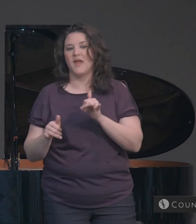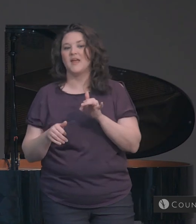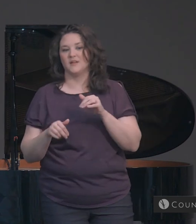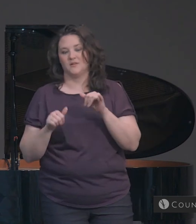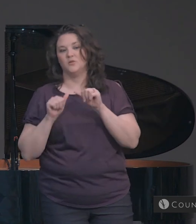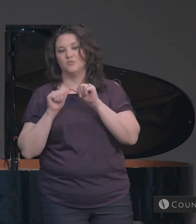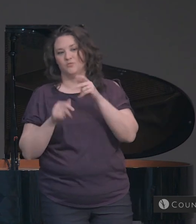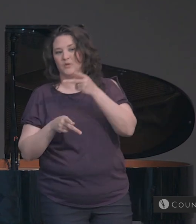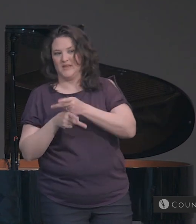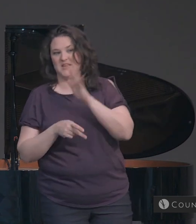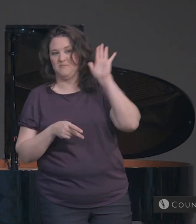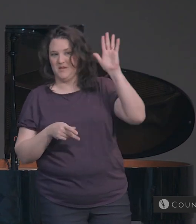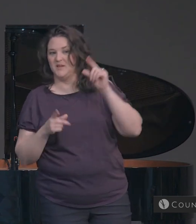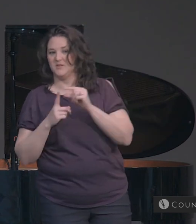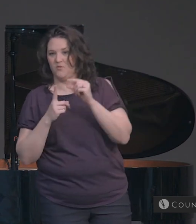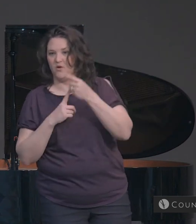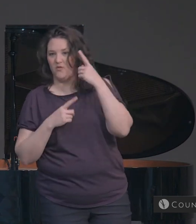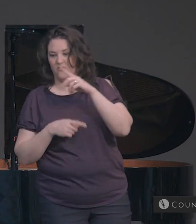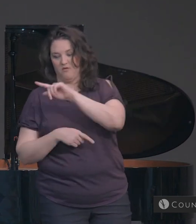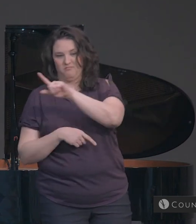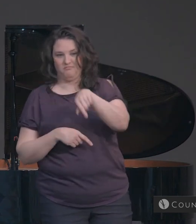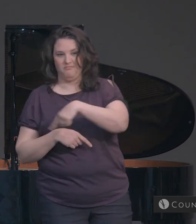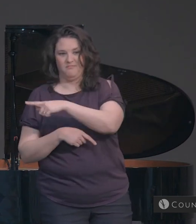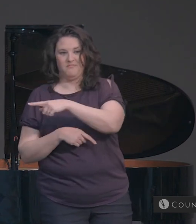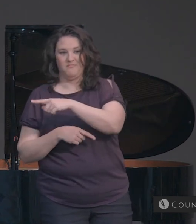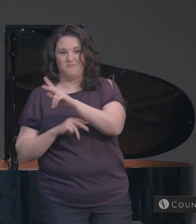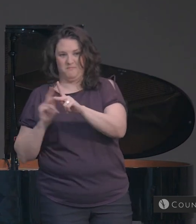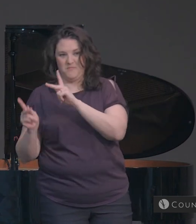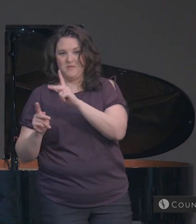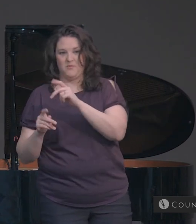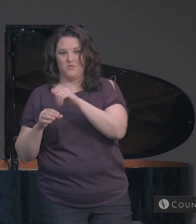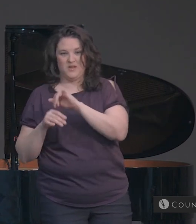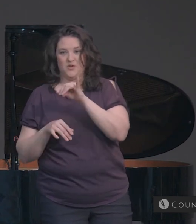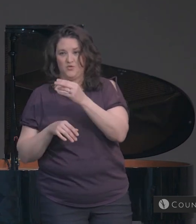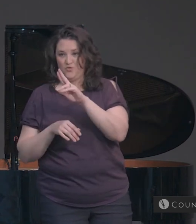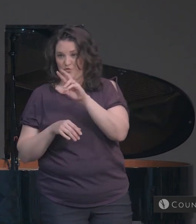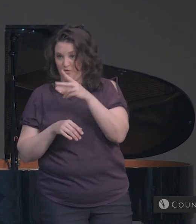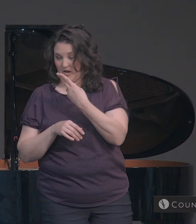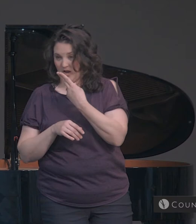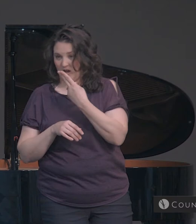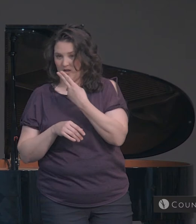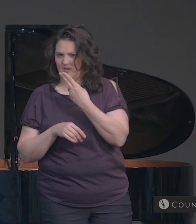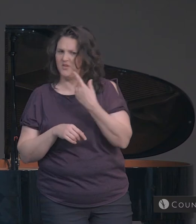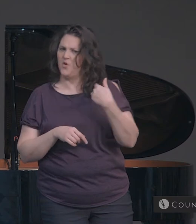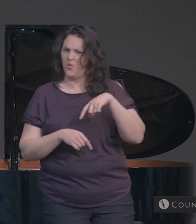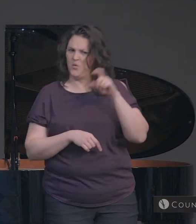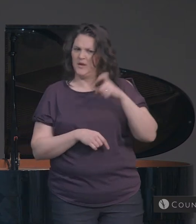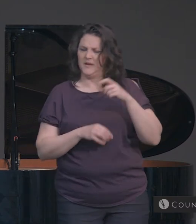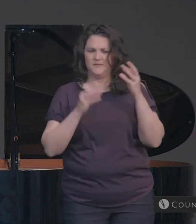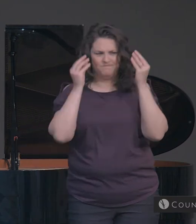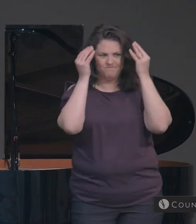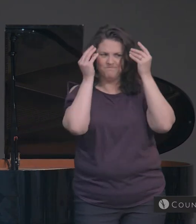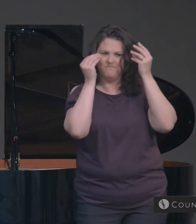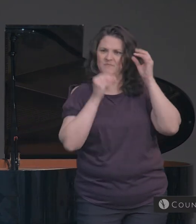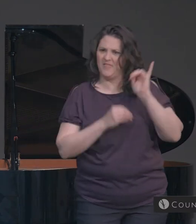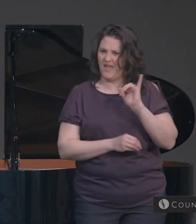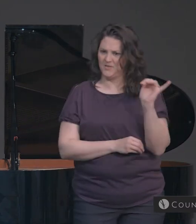We would also do very well to listen that very same morning and take seriously the faithfulness of a fearsome